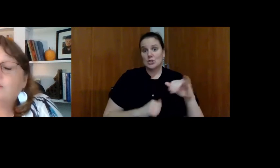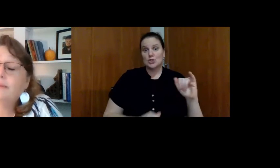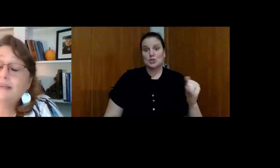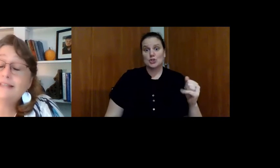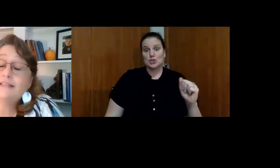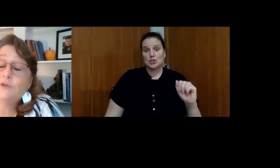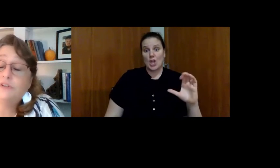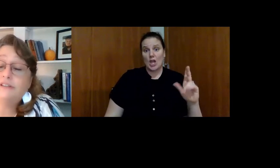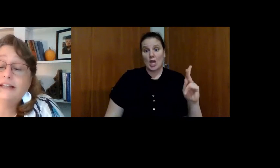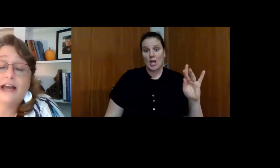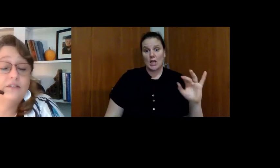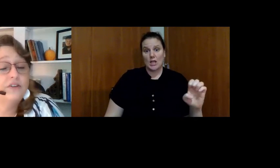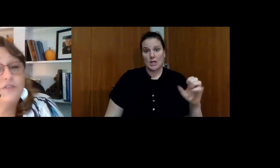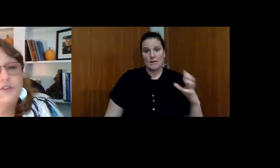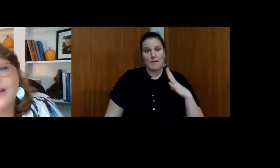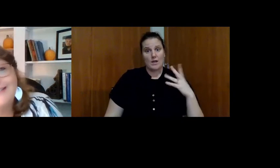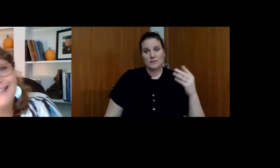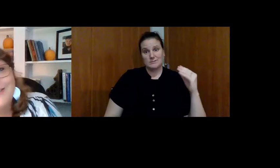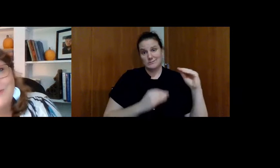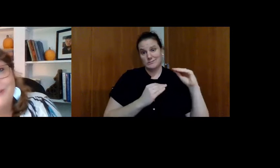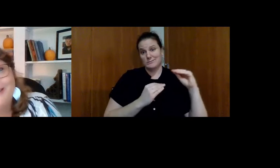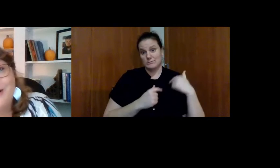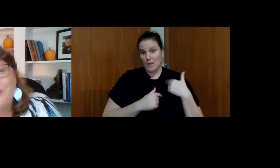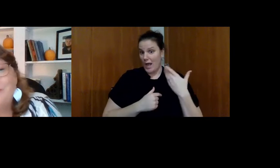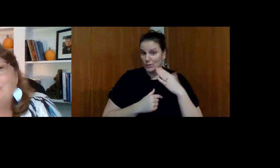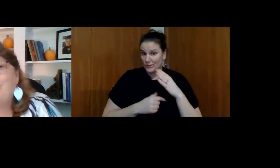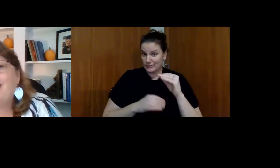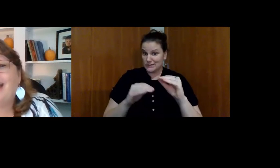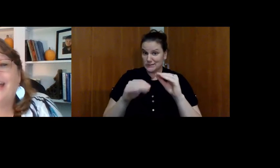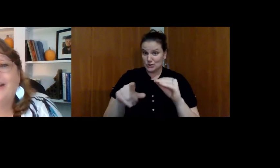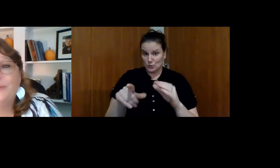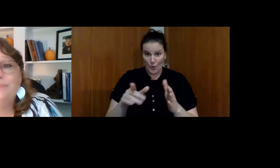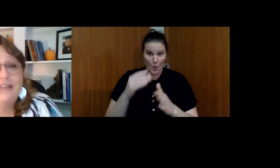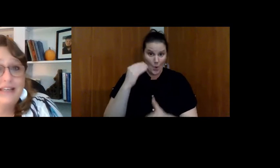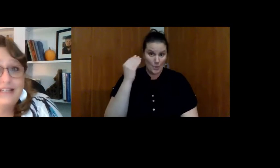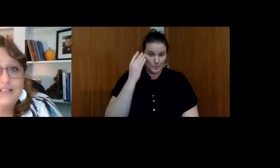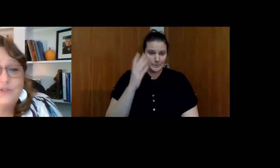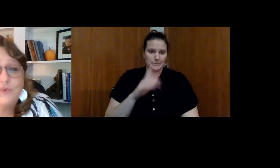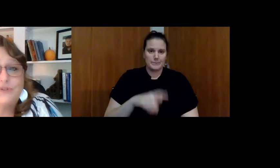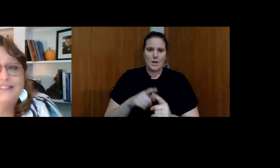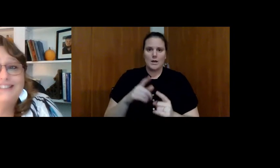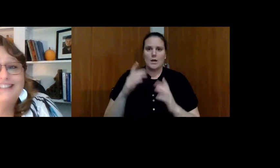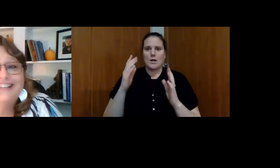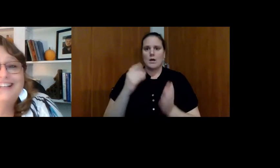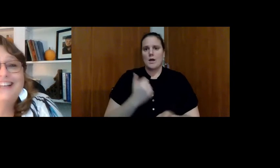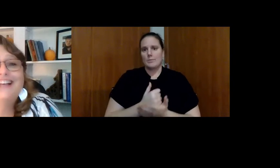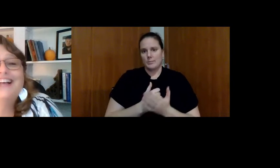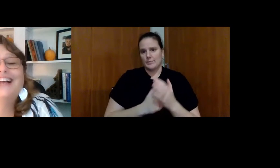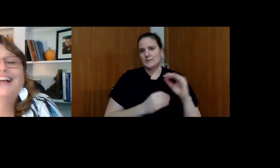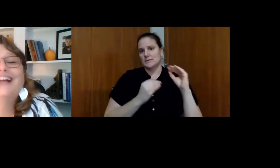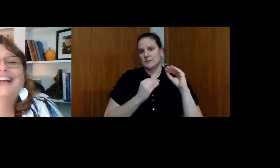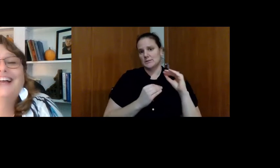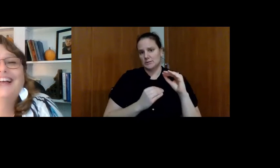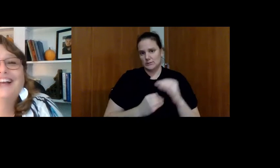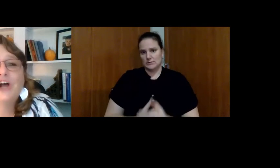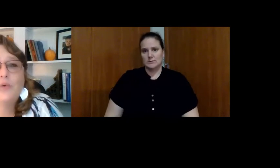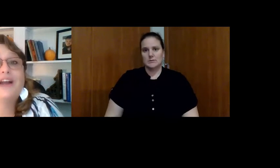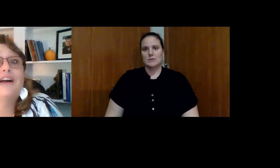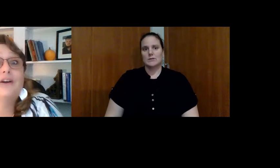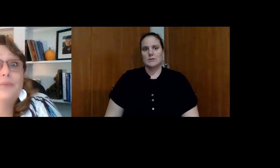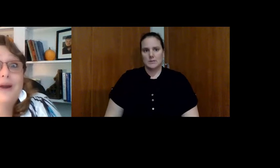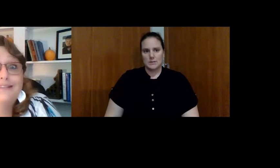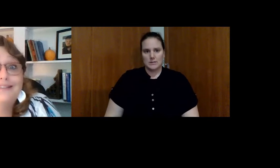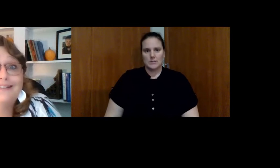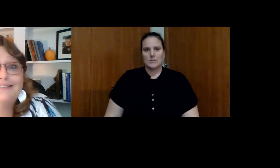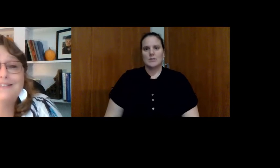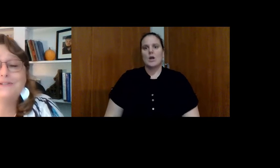So I'm getting schooled. I don't know if you guys get schooled at home, but I hope me getting schooled. Oh,